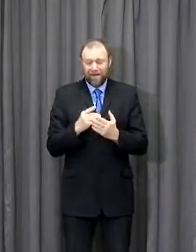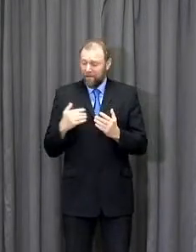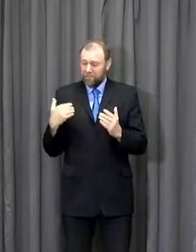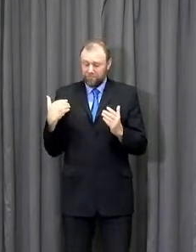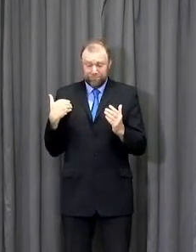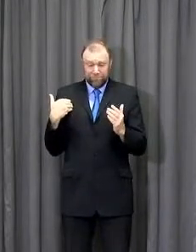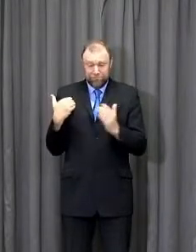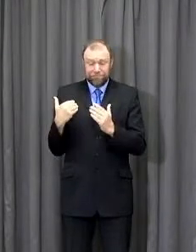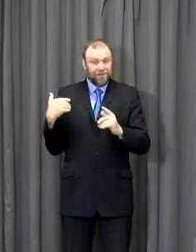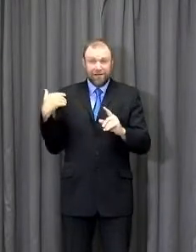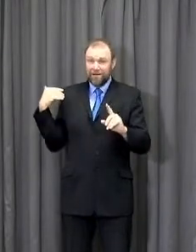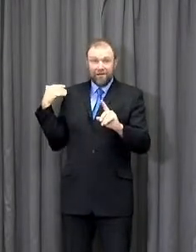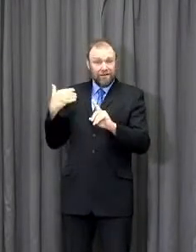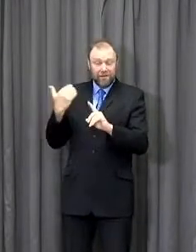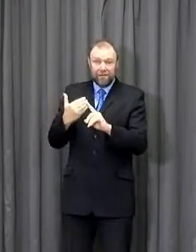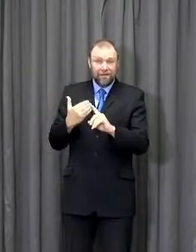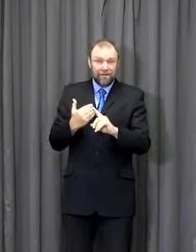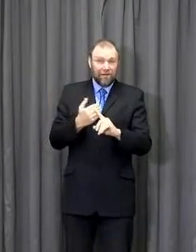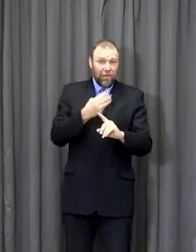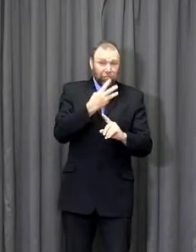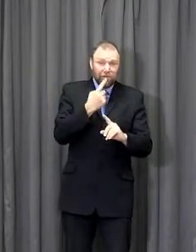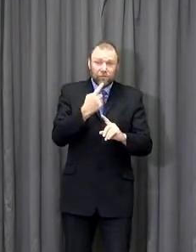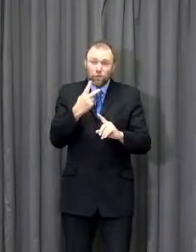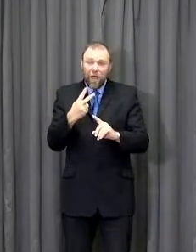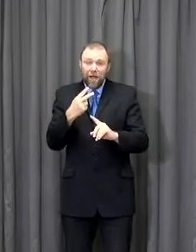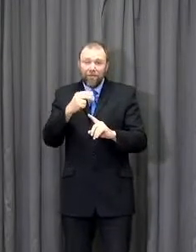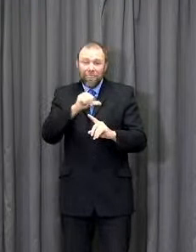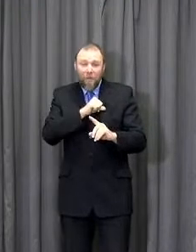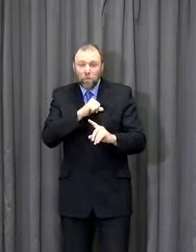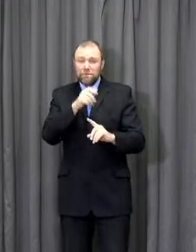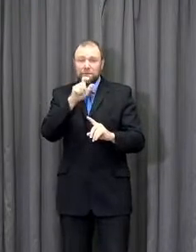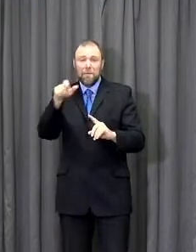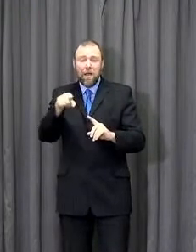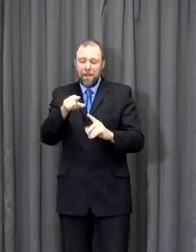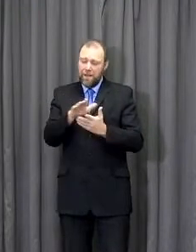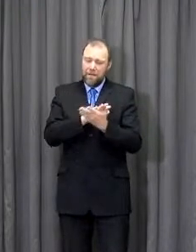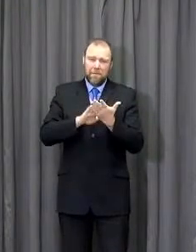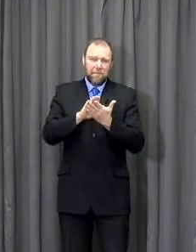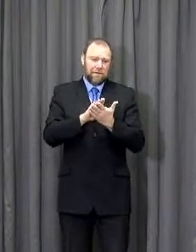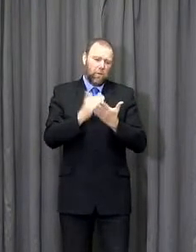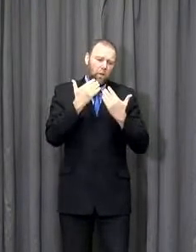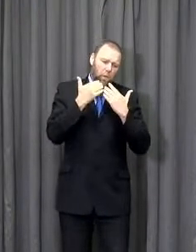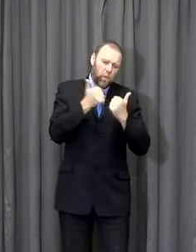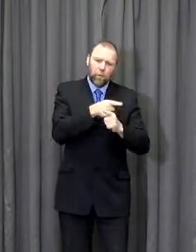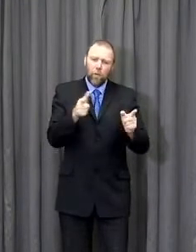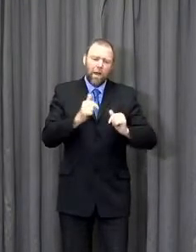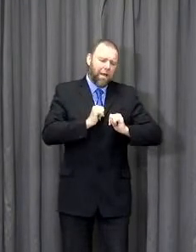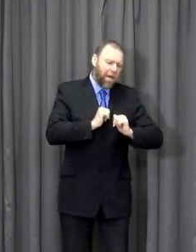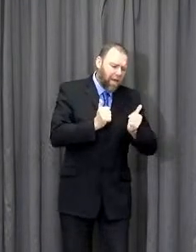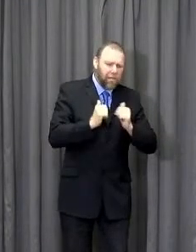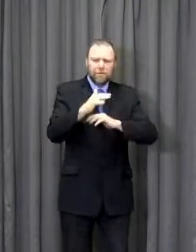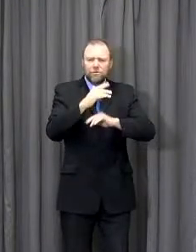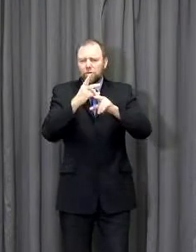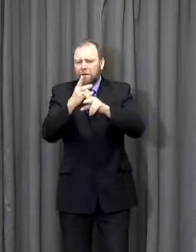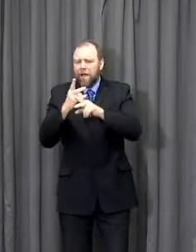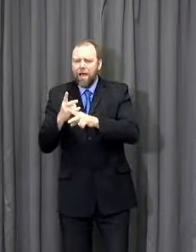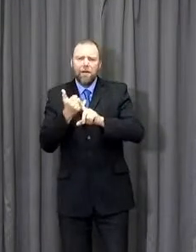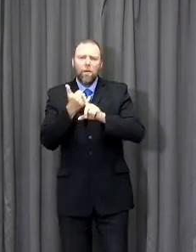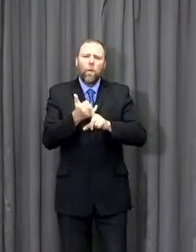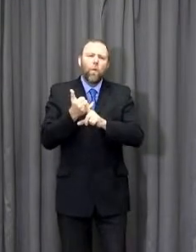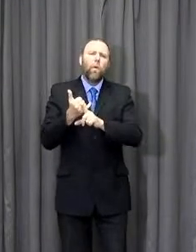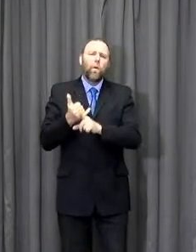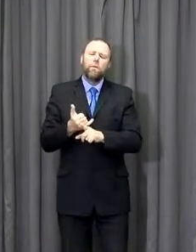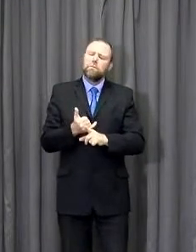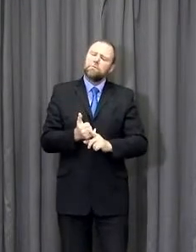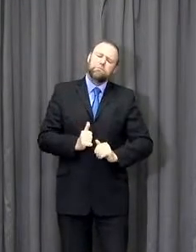magnificent achievement to all those brilliant teams working between health and social care and supporting everybody in Wales. So thank